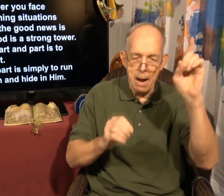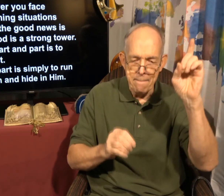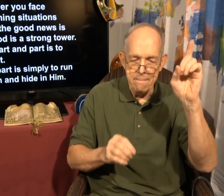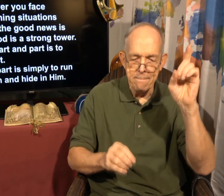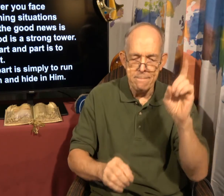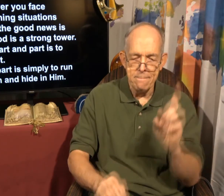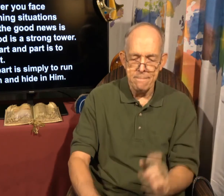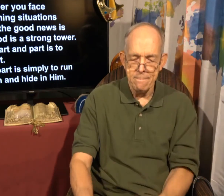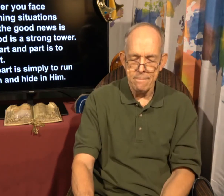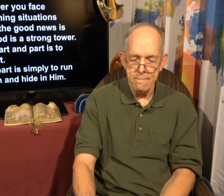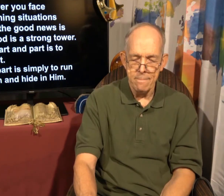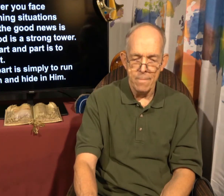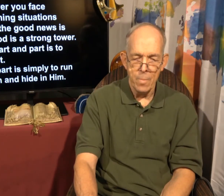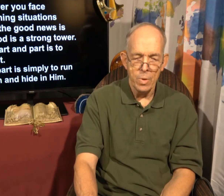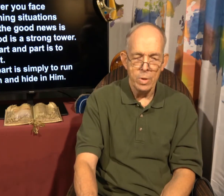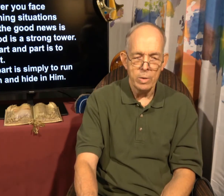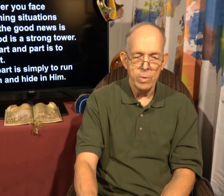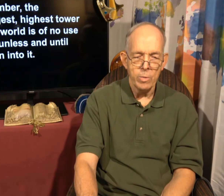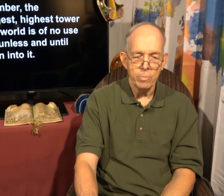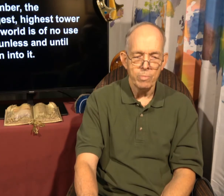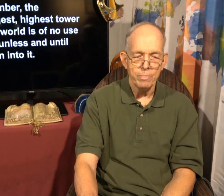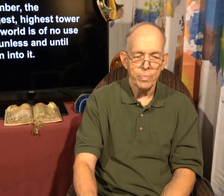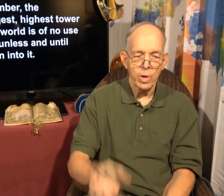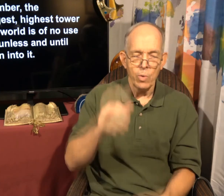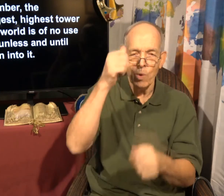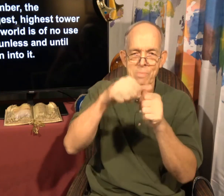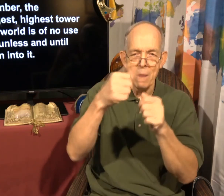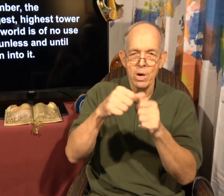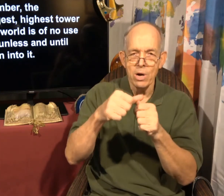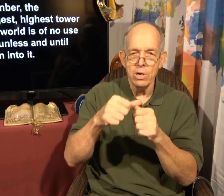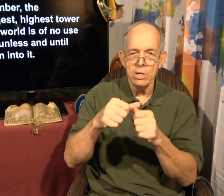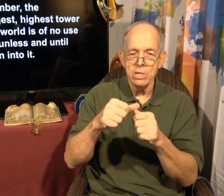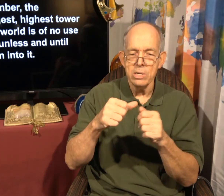Something to run to him and hide